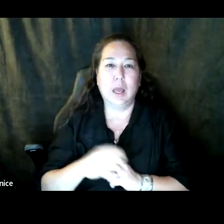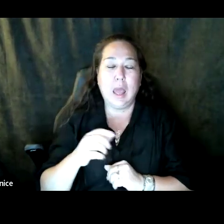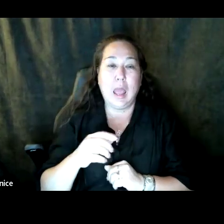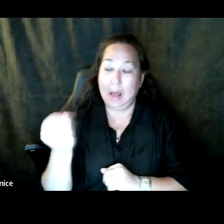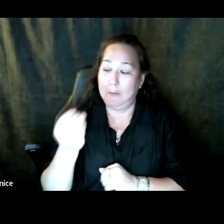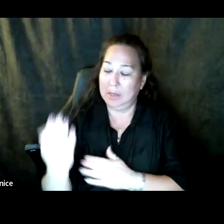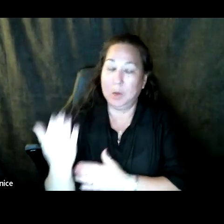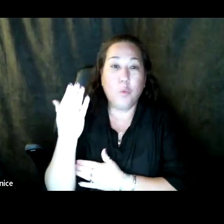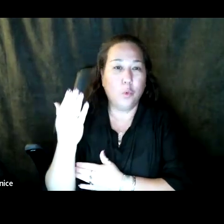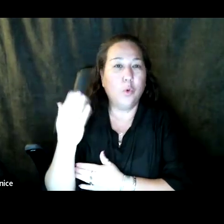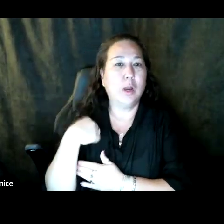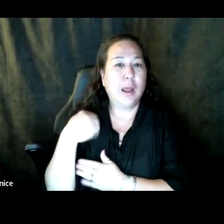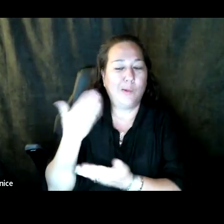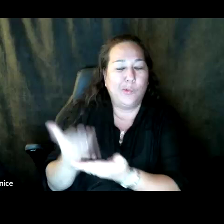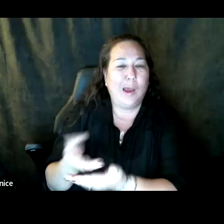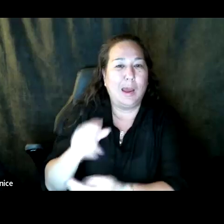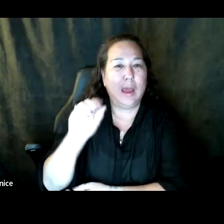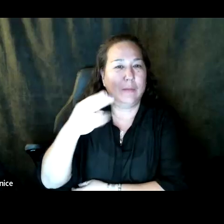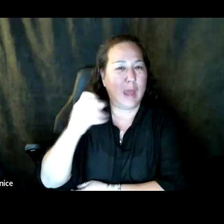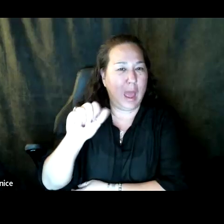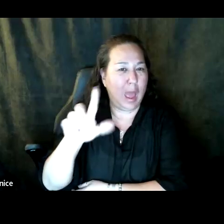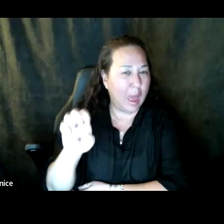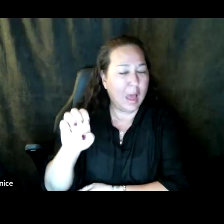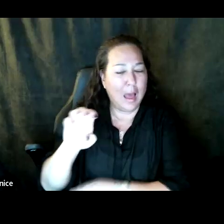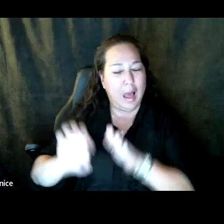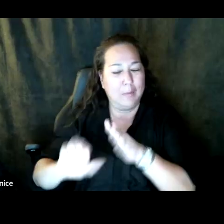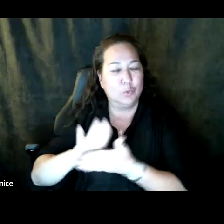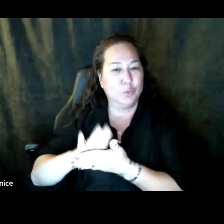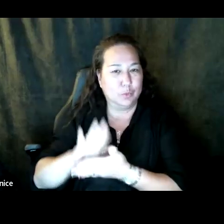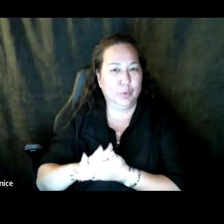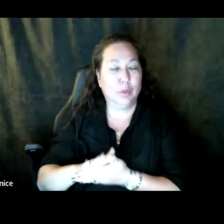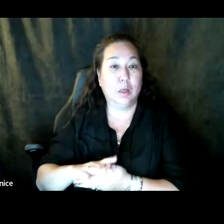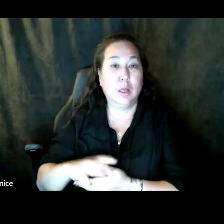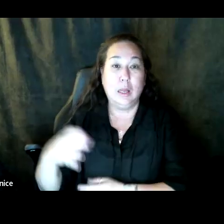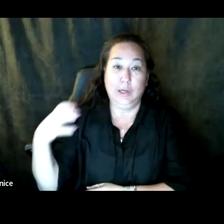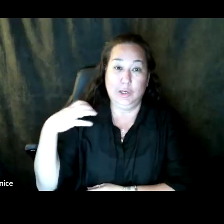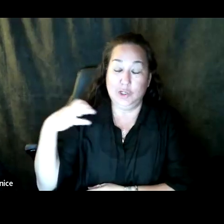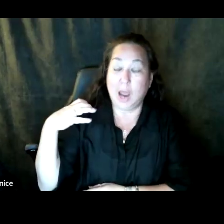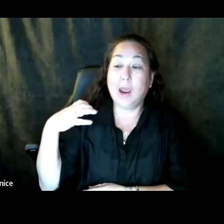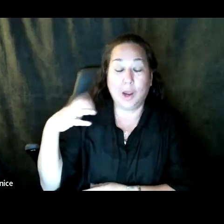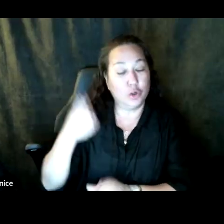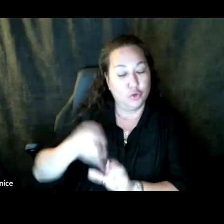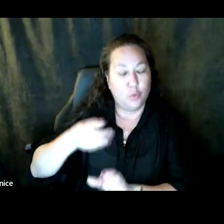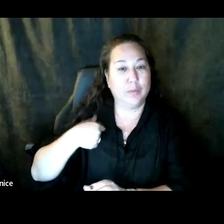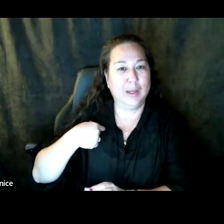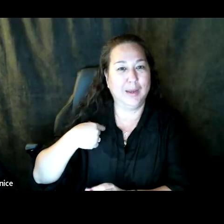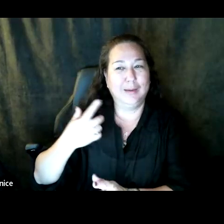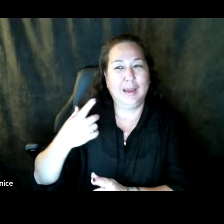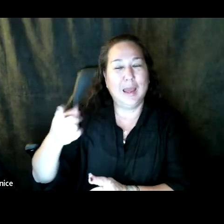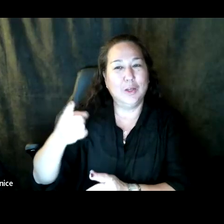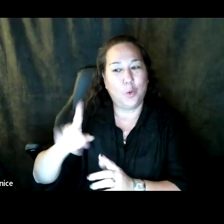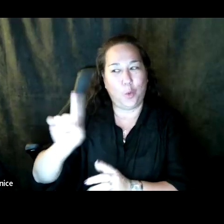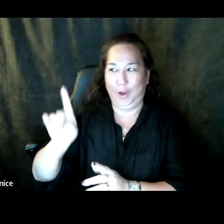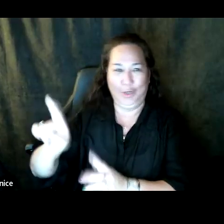Hale Elementary School. Chair Robinson joined me at the Hale, where she began her own educational journey as